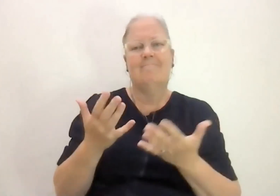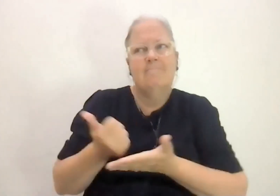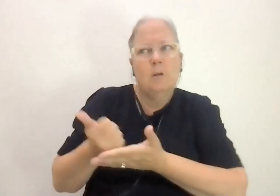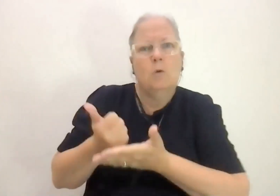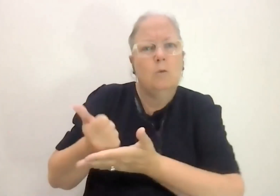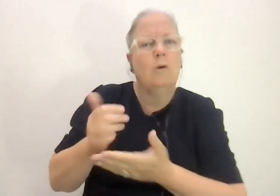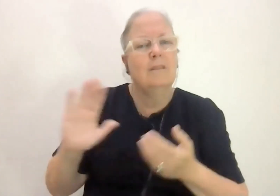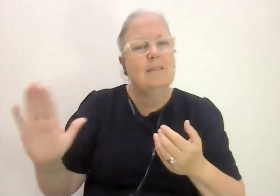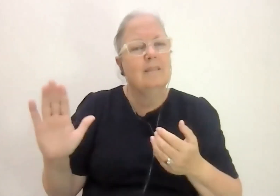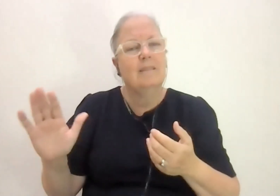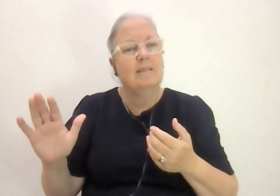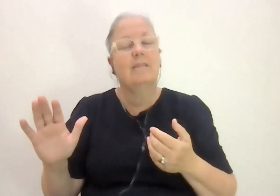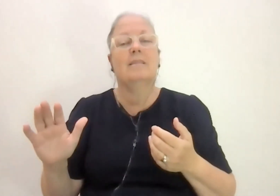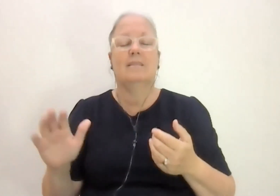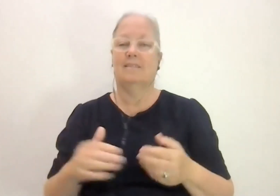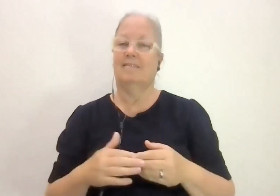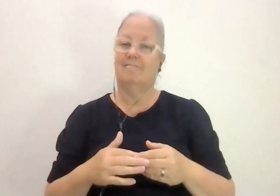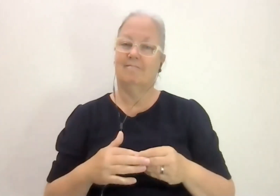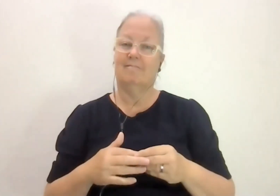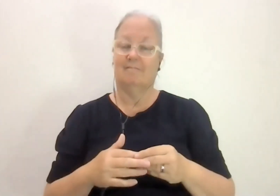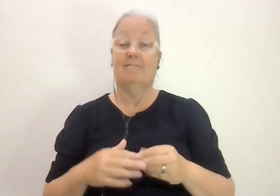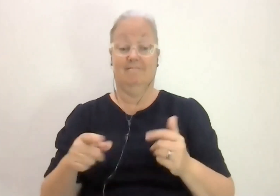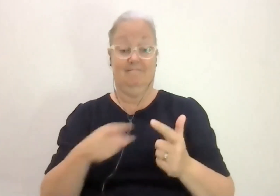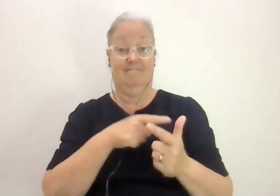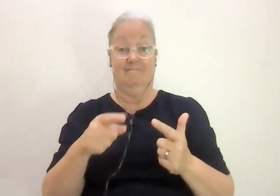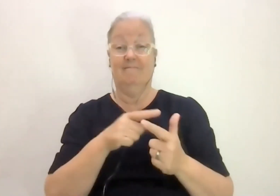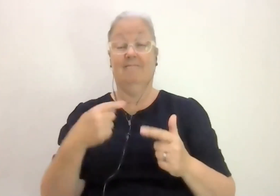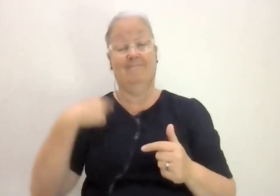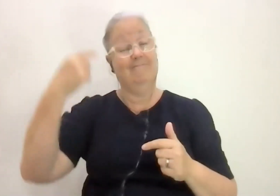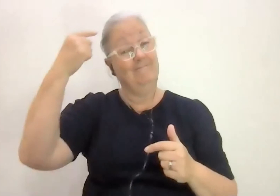service as integrated component, we